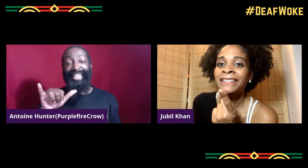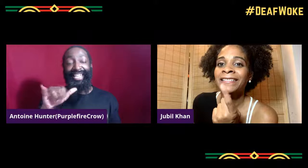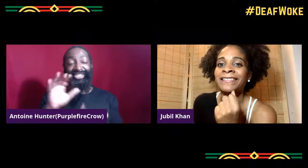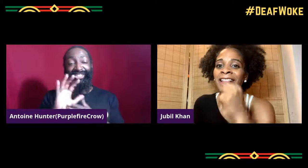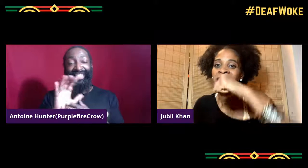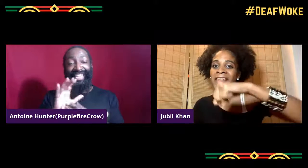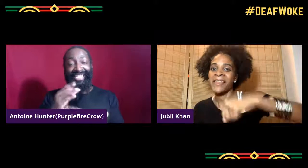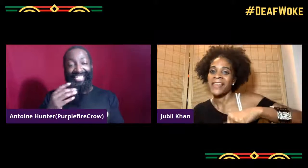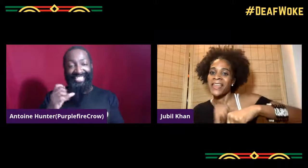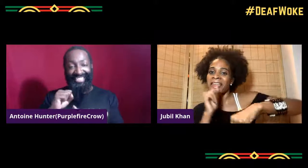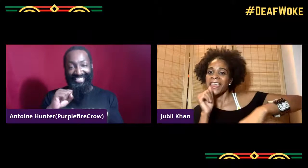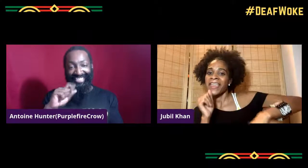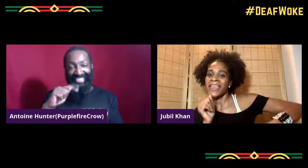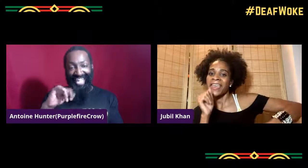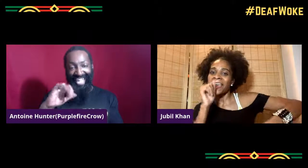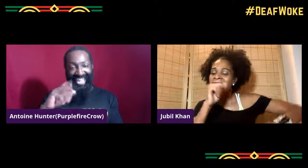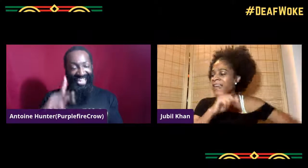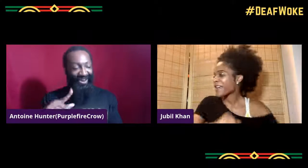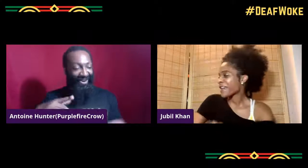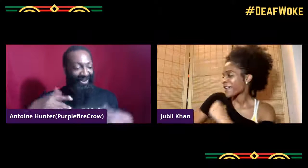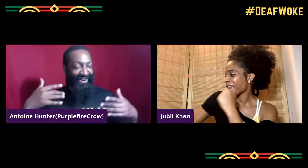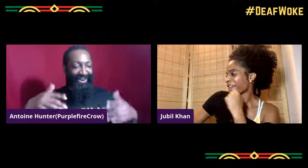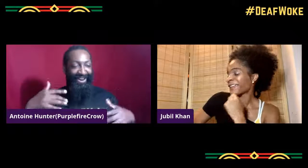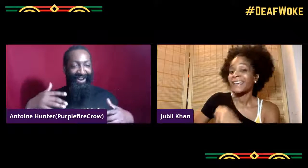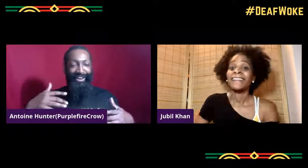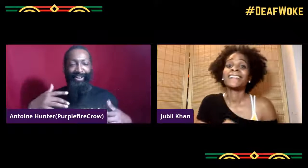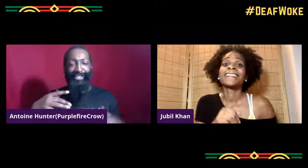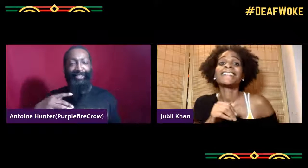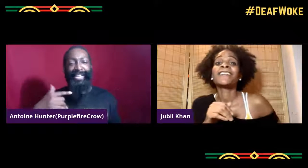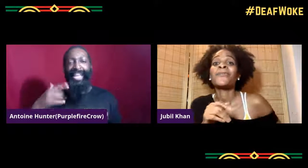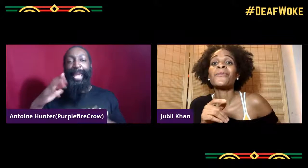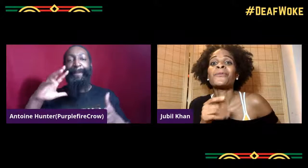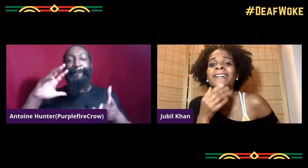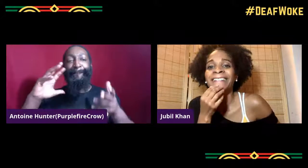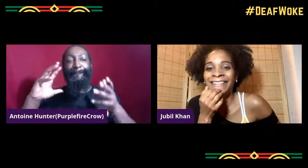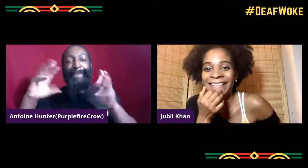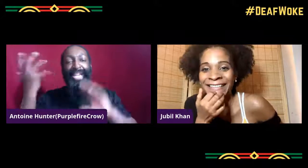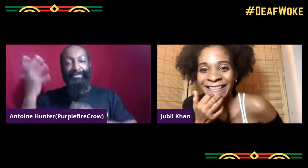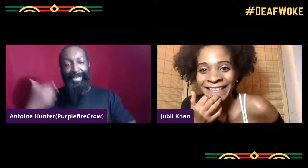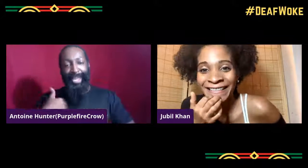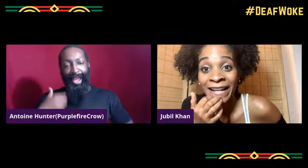I remember the first time I ate a Philly cheesesteak. Hey.